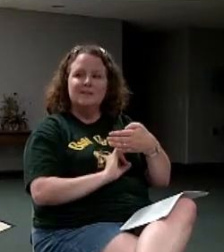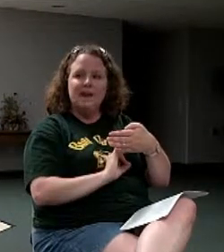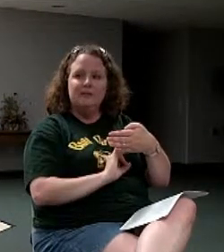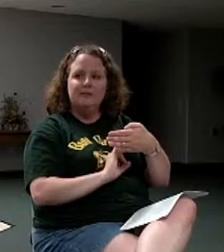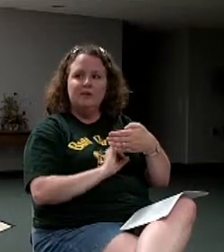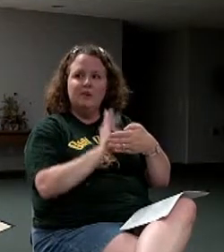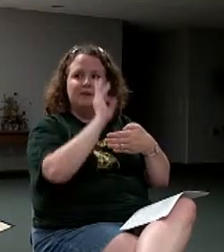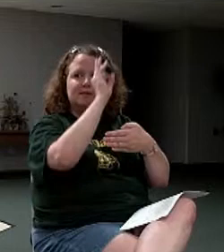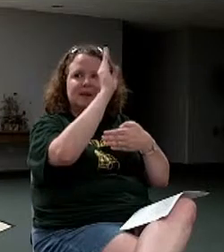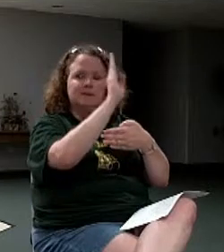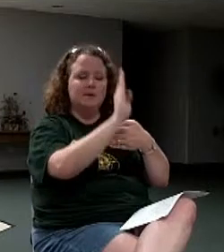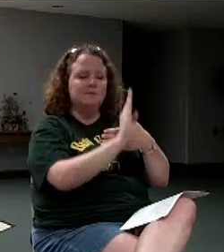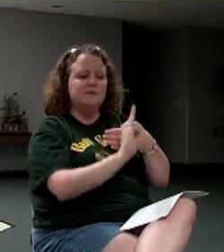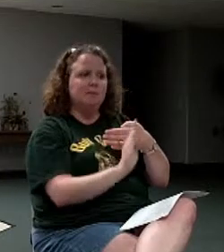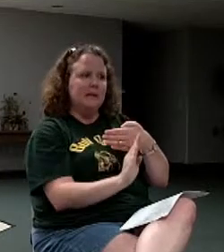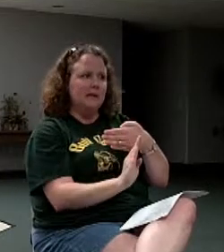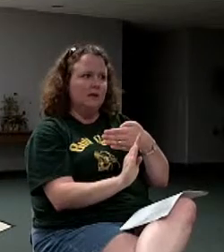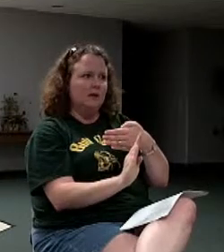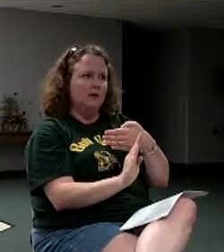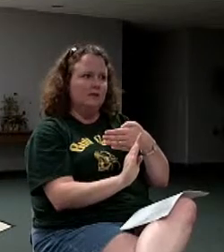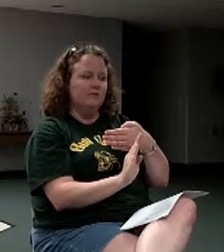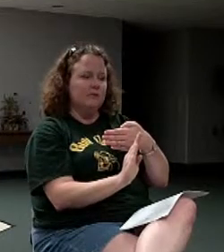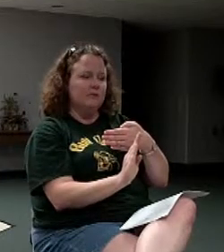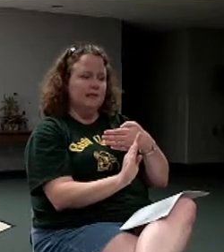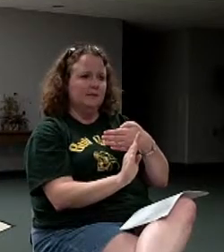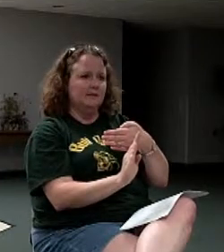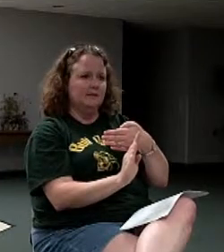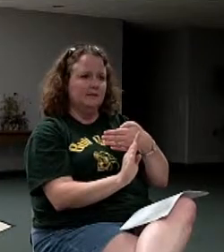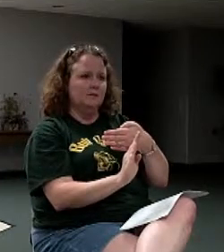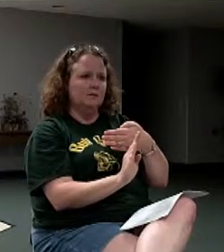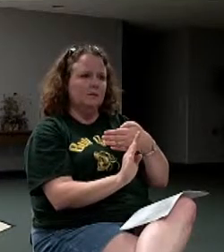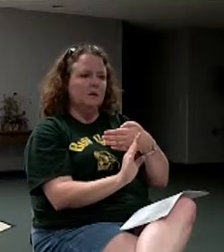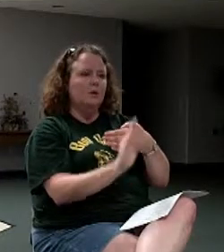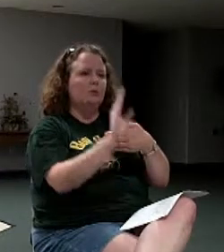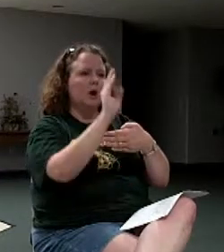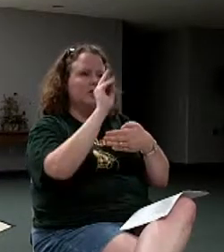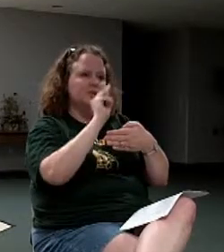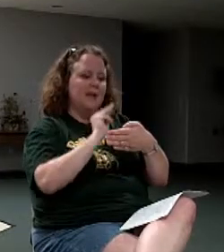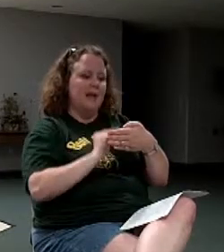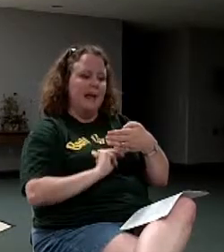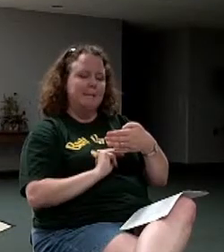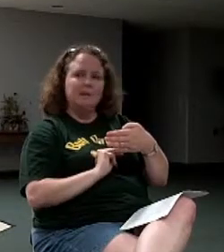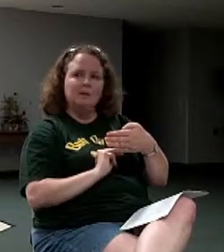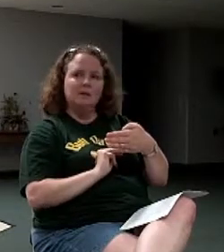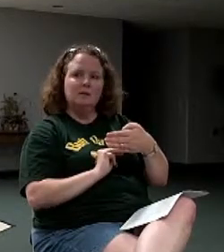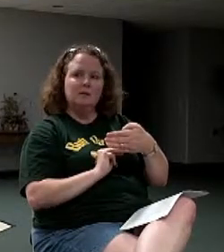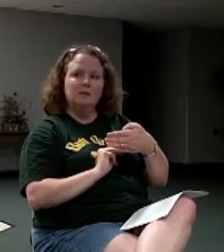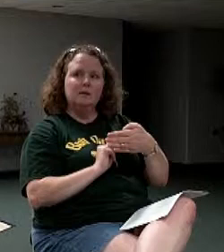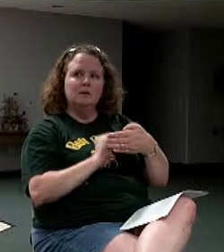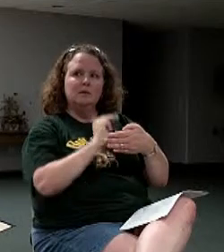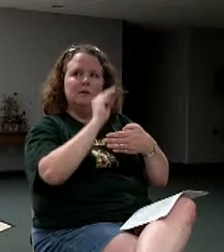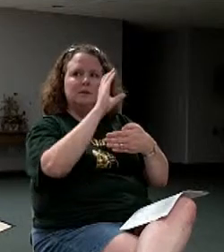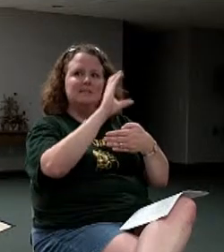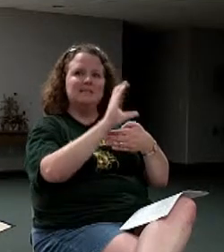F on the back side, becomes a B on the front side. March, M becomes a